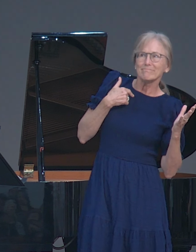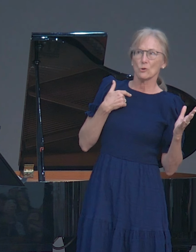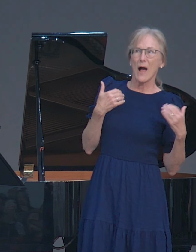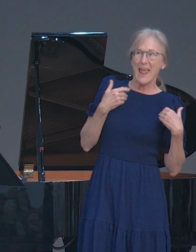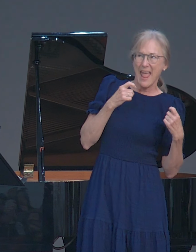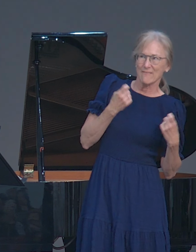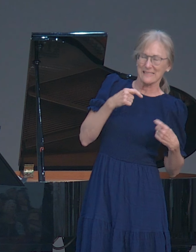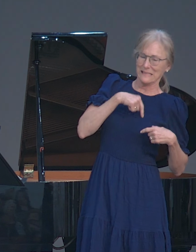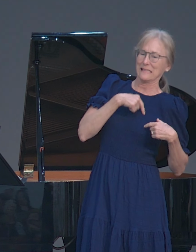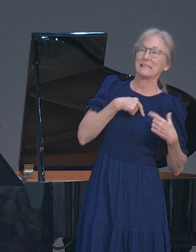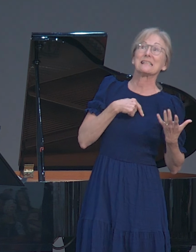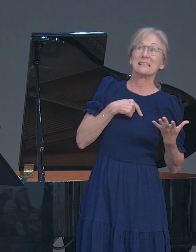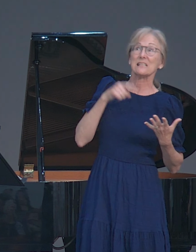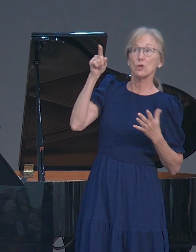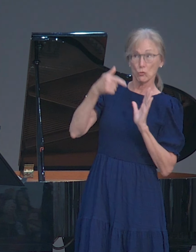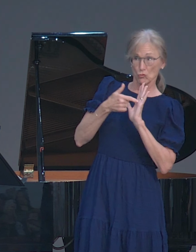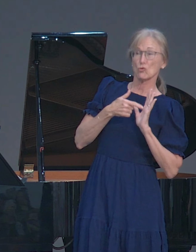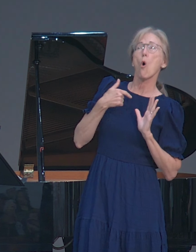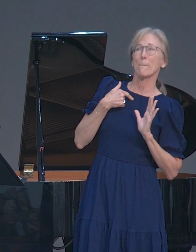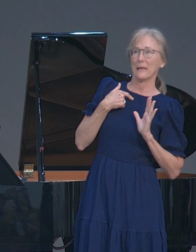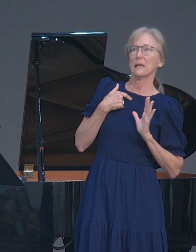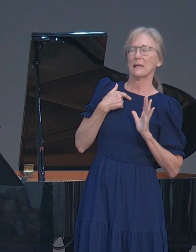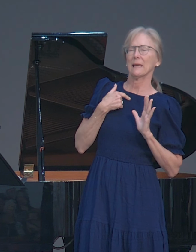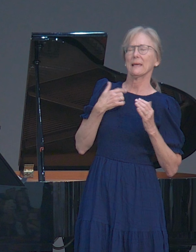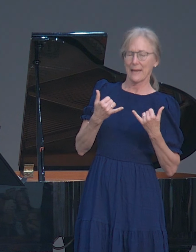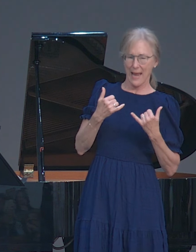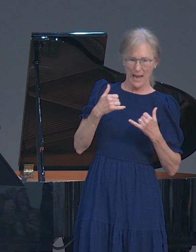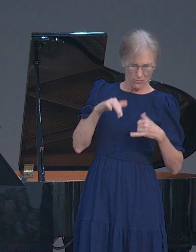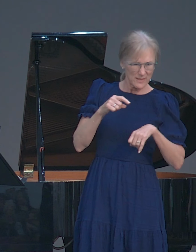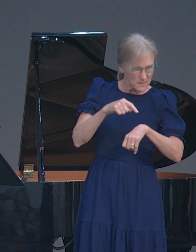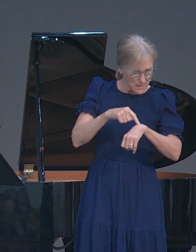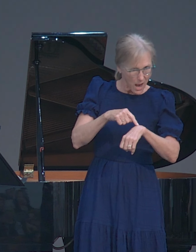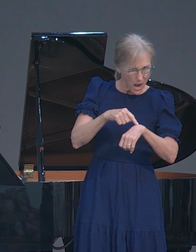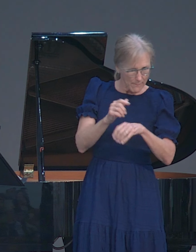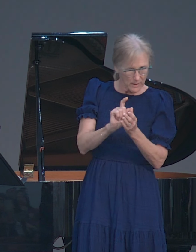time. Address your heart with God for the next few moments.